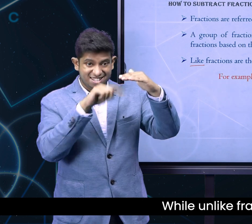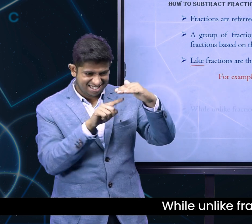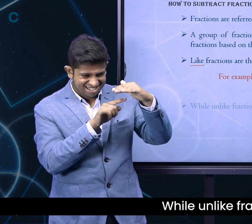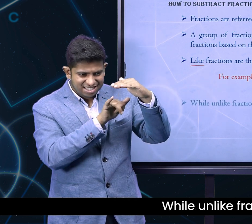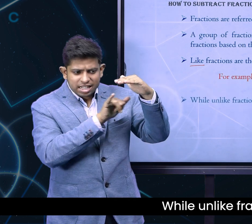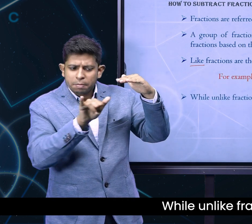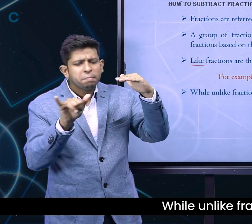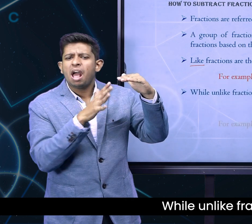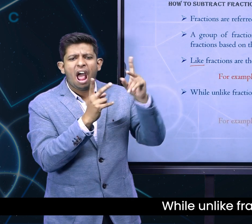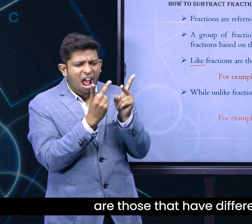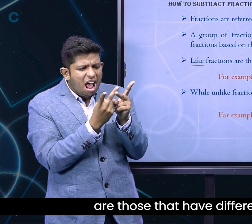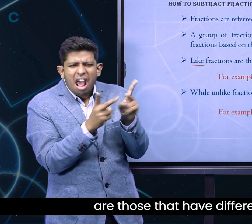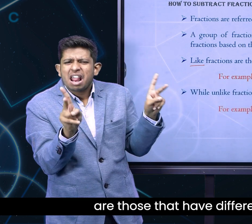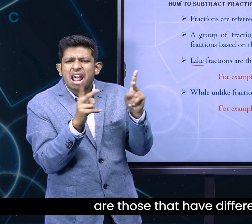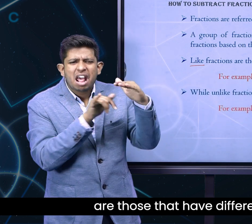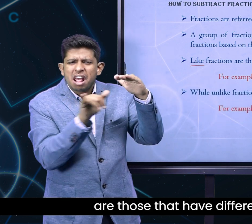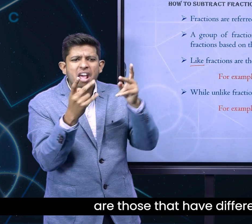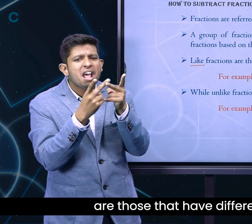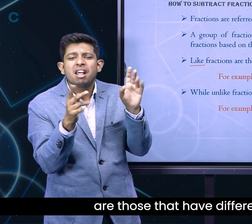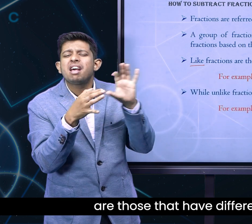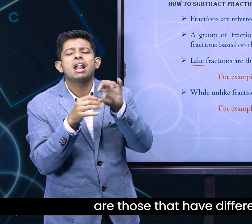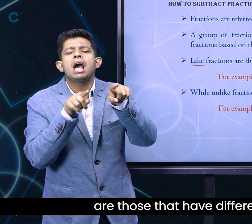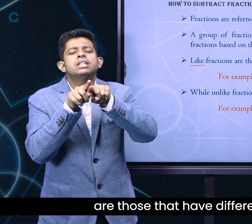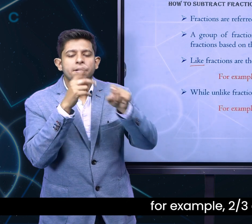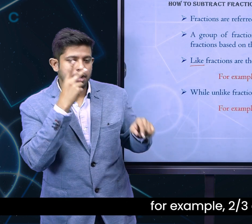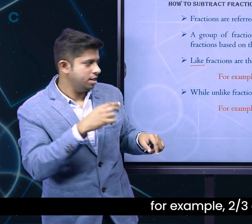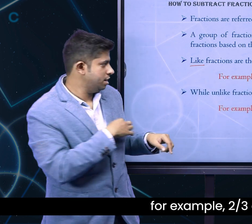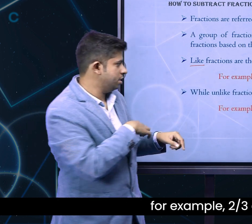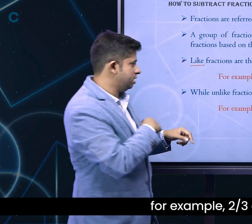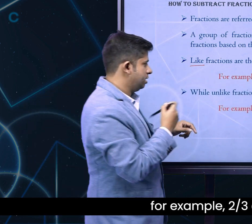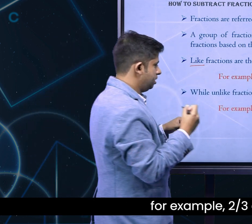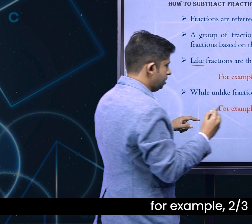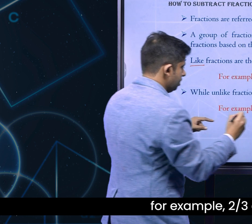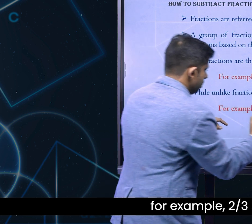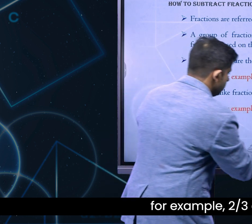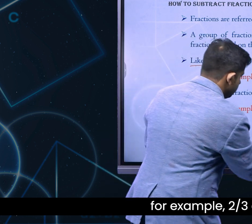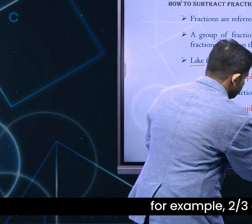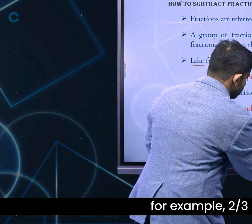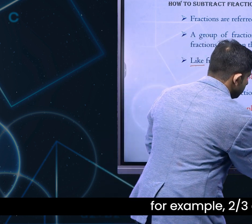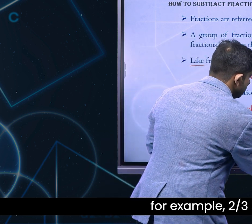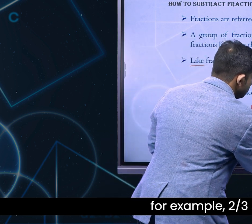While unlike fractions are those that have different denominators. For example, 2 by 3 and 4 by 7.